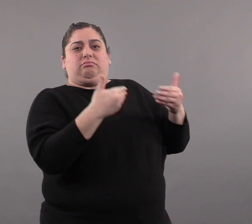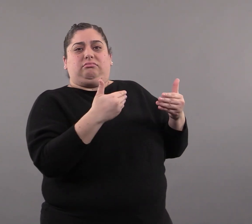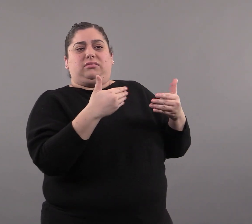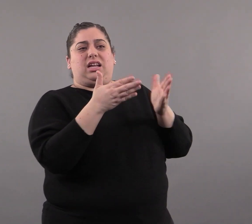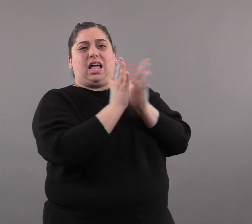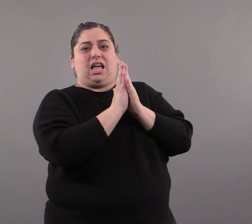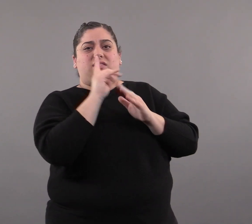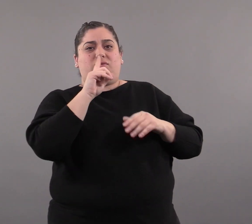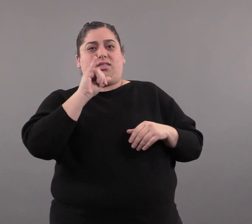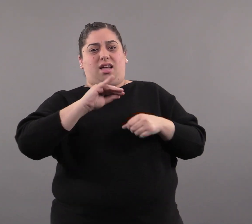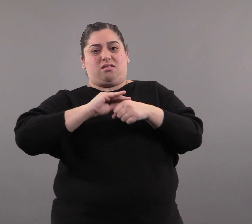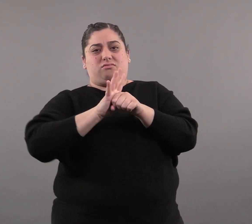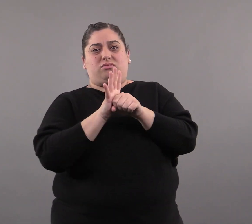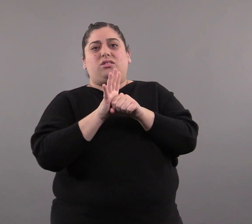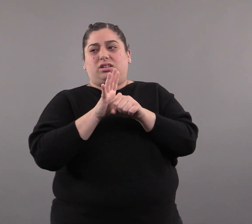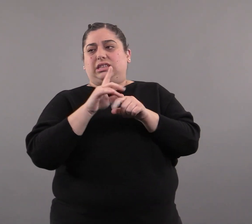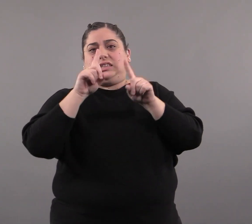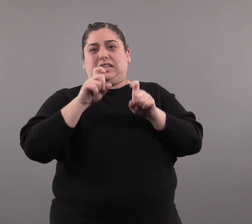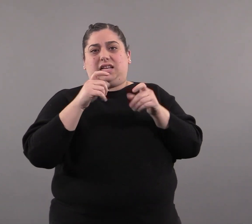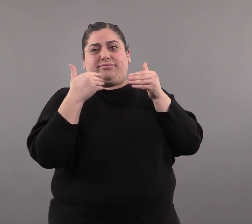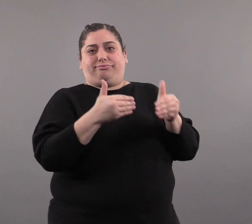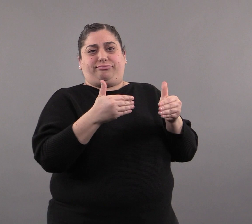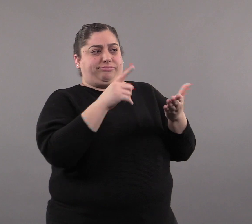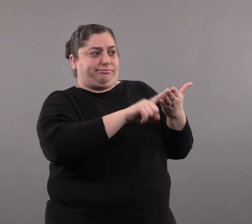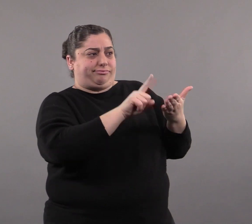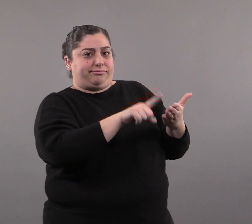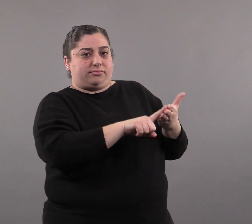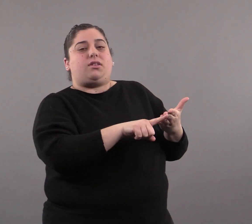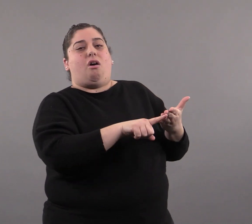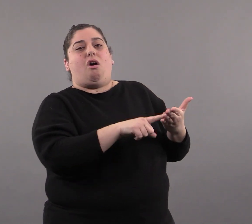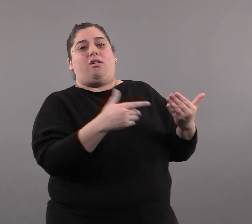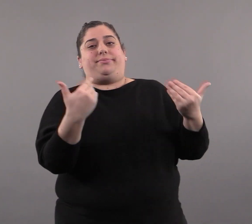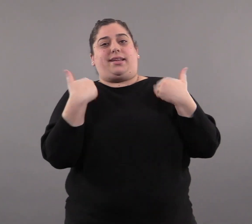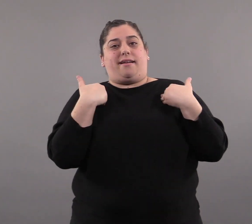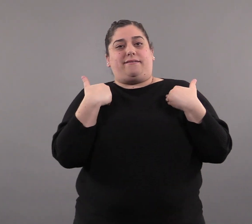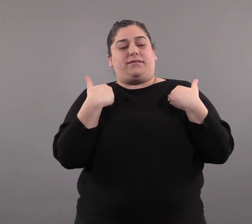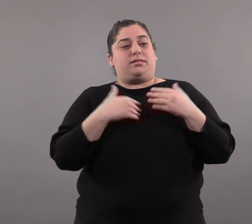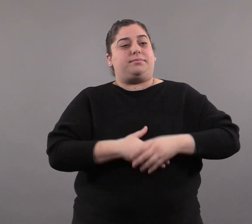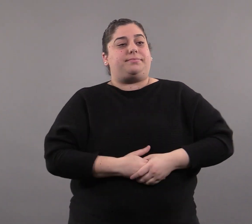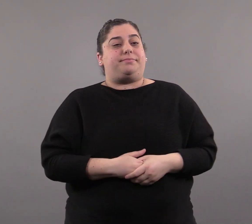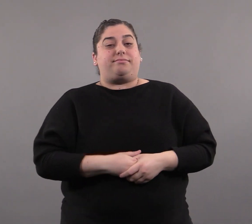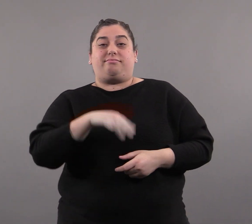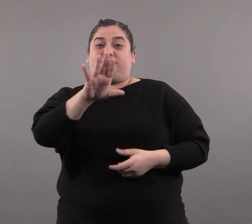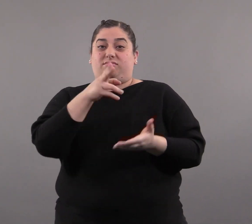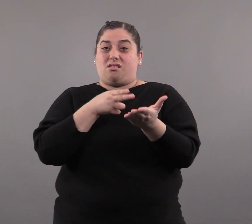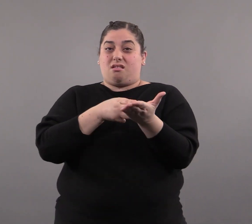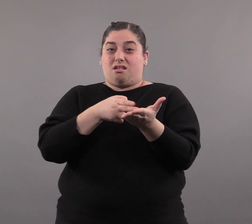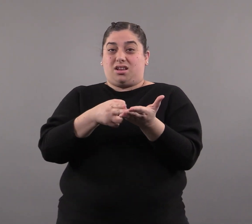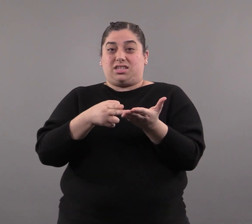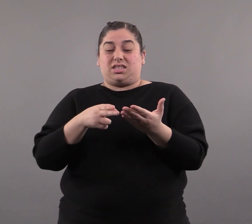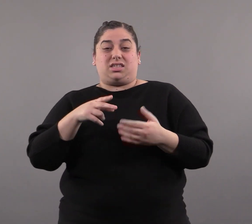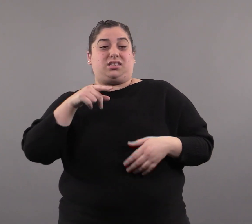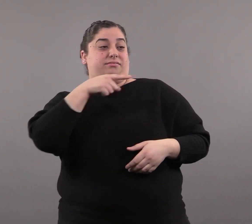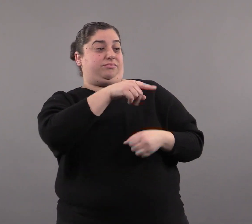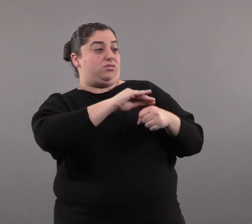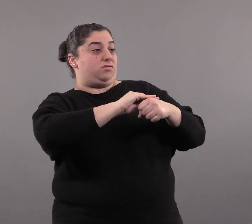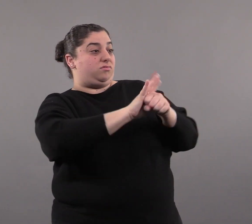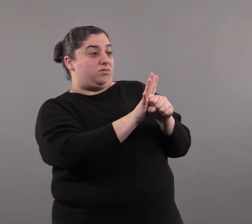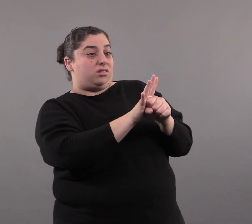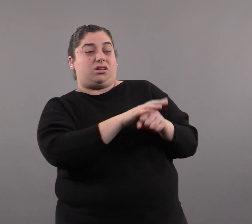test. It is really essentially difficult to tell between COVID-19 and influenza. The symptoms are